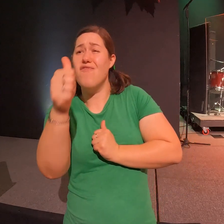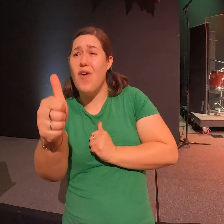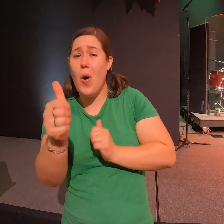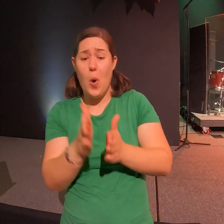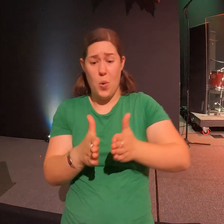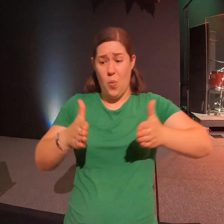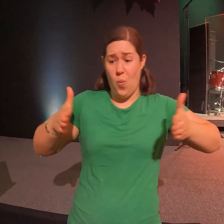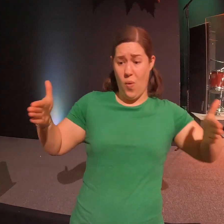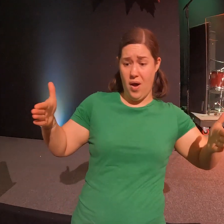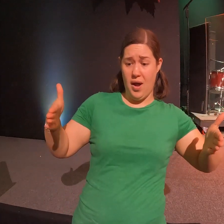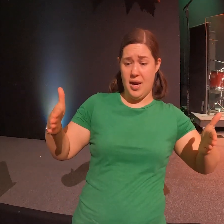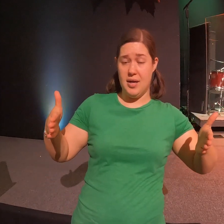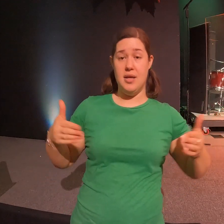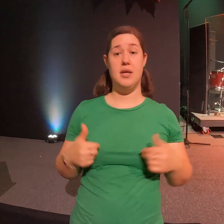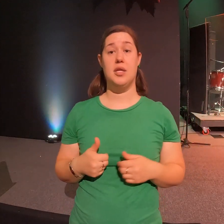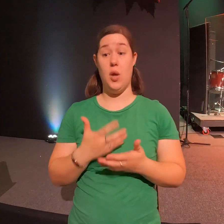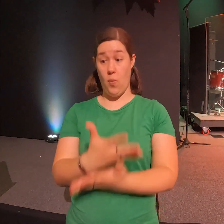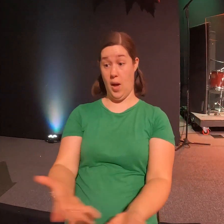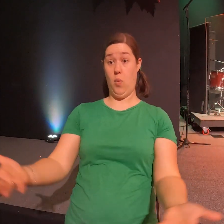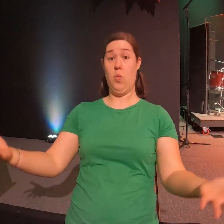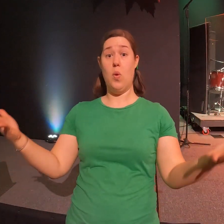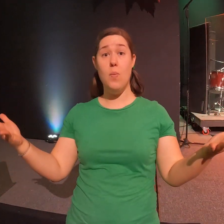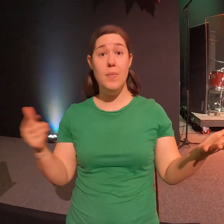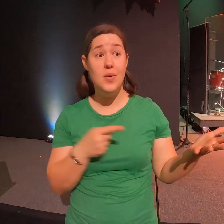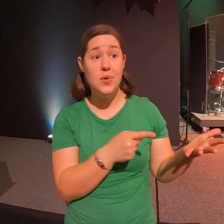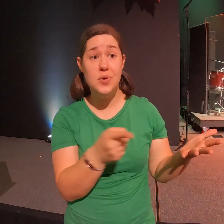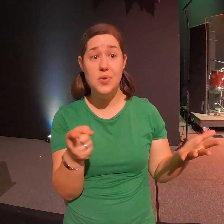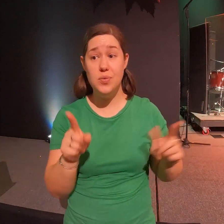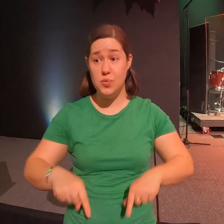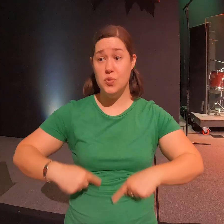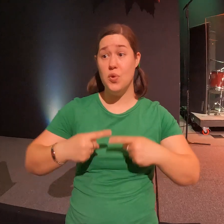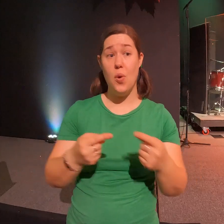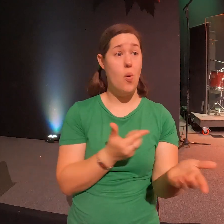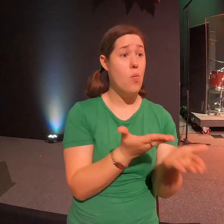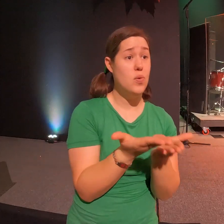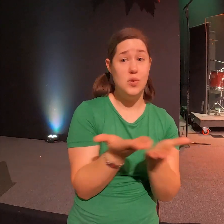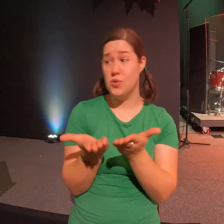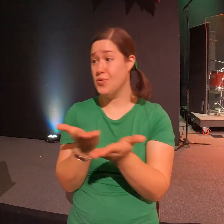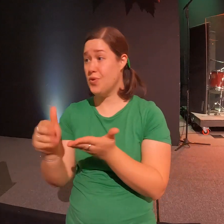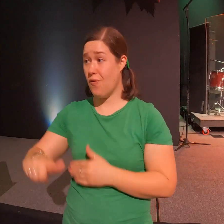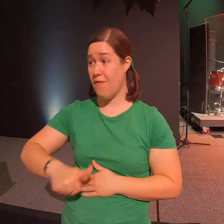you to go out and serve others?